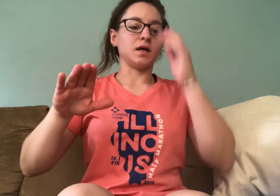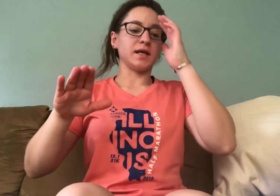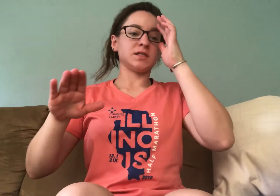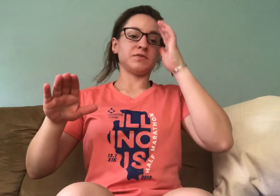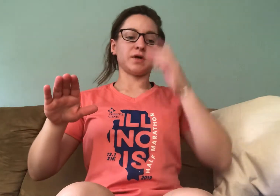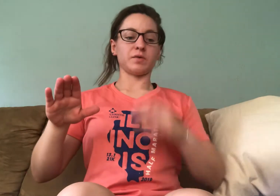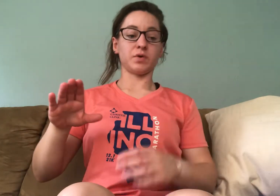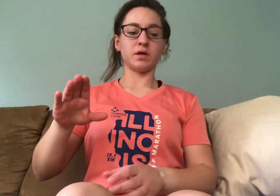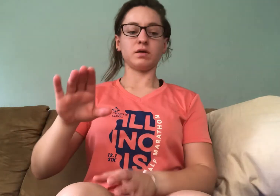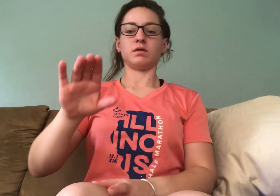Last vocab word here.